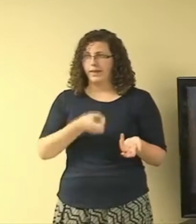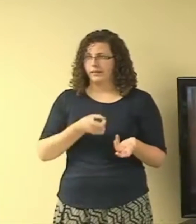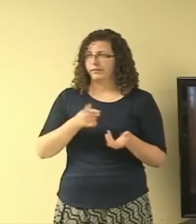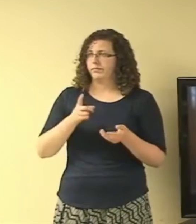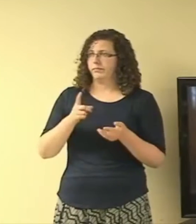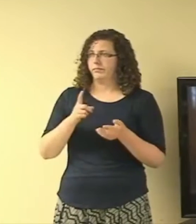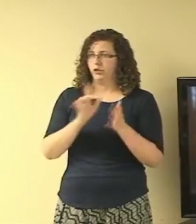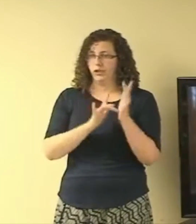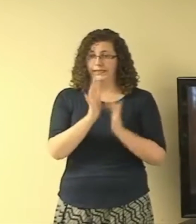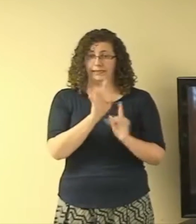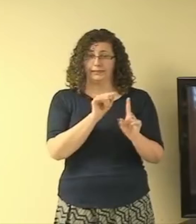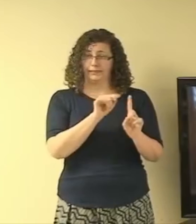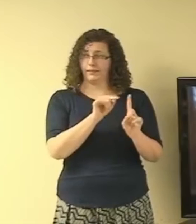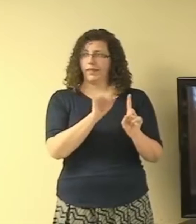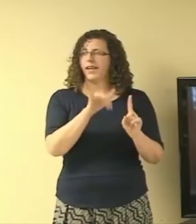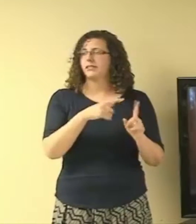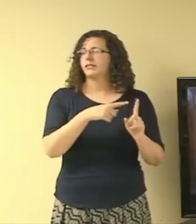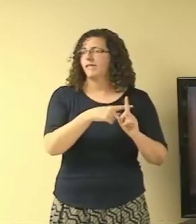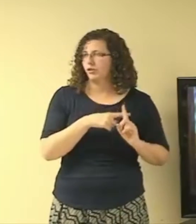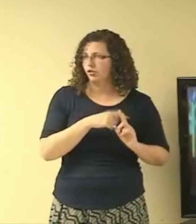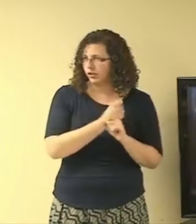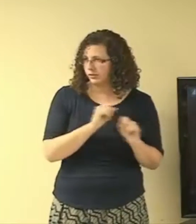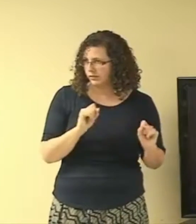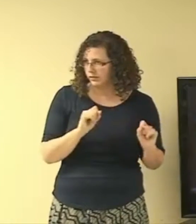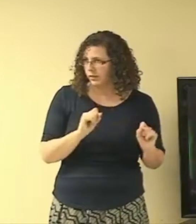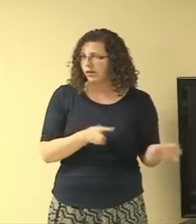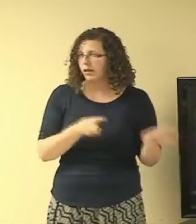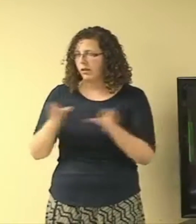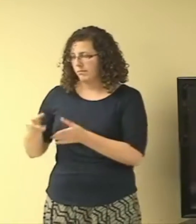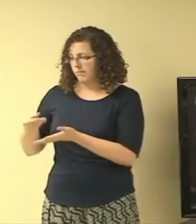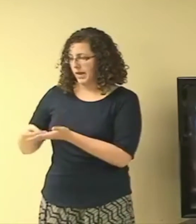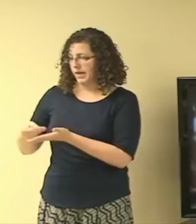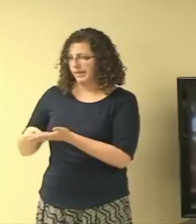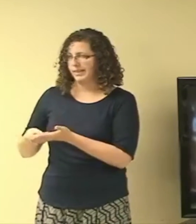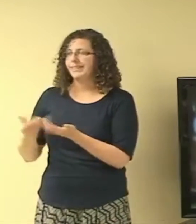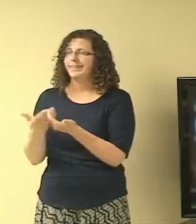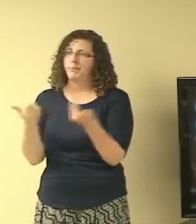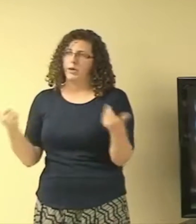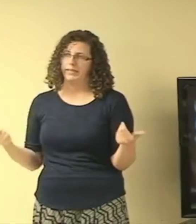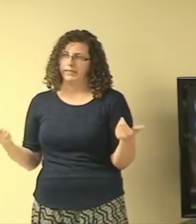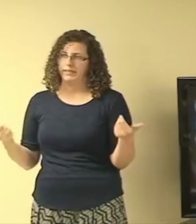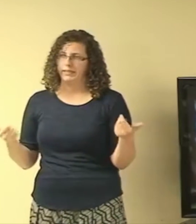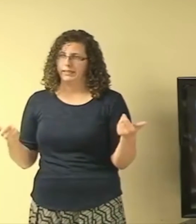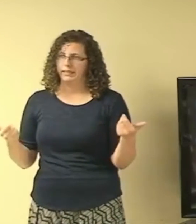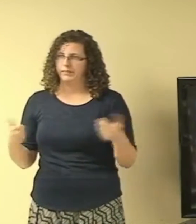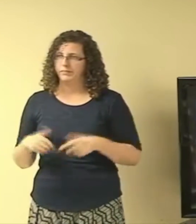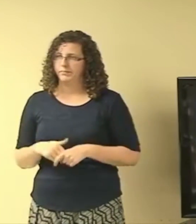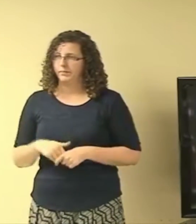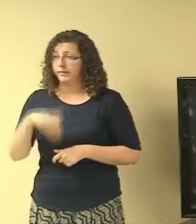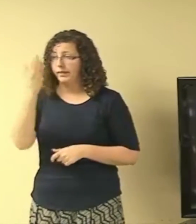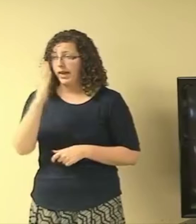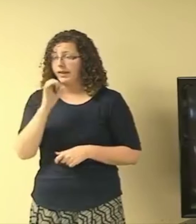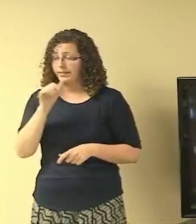here. Okay? So it's not a salvation issue. And God doesn't go, oh, I like that one better.